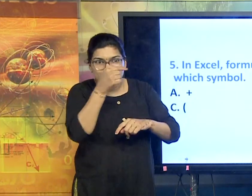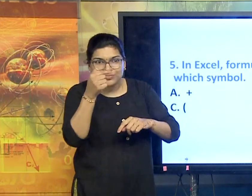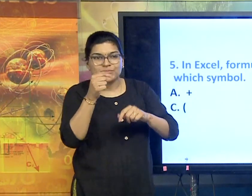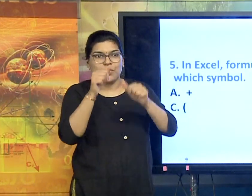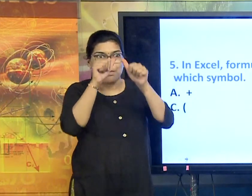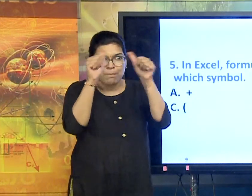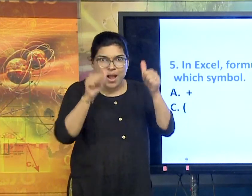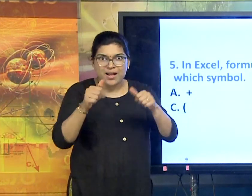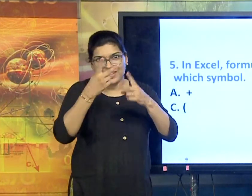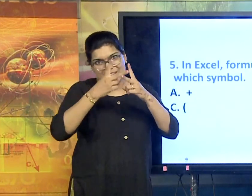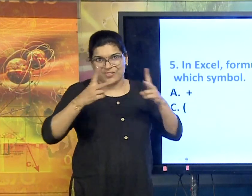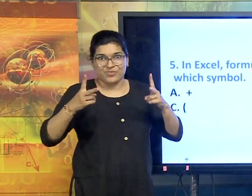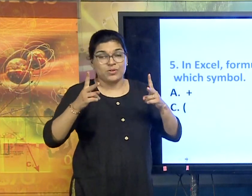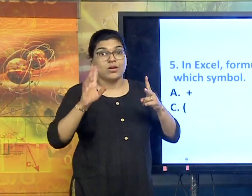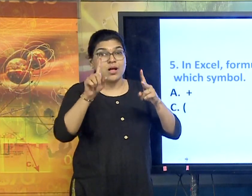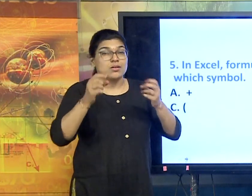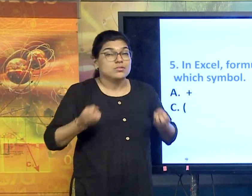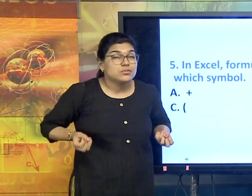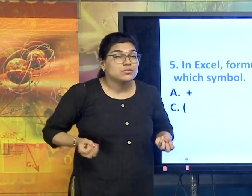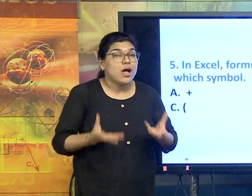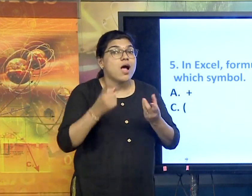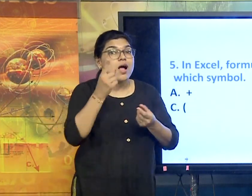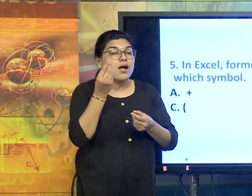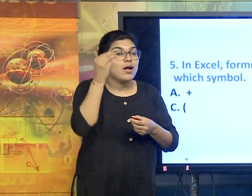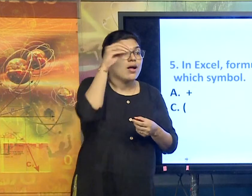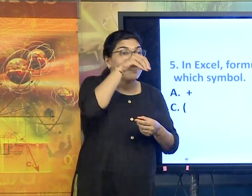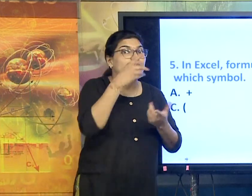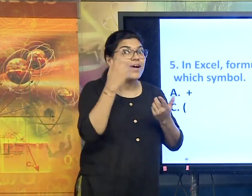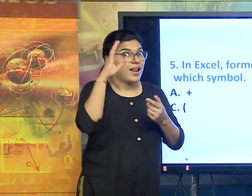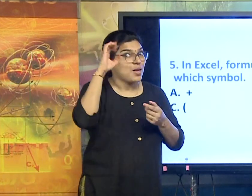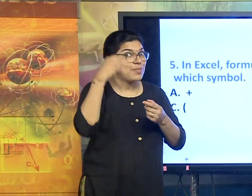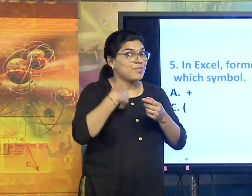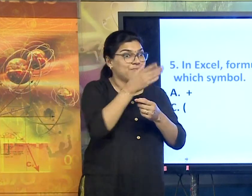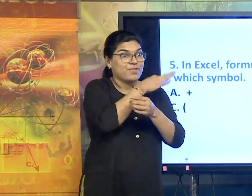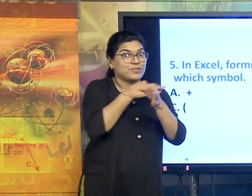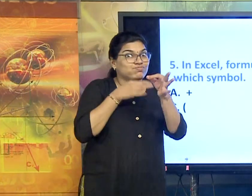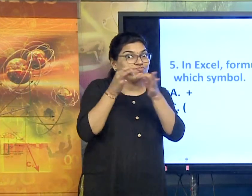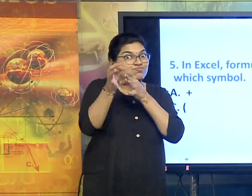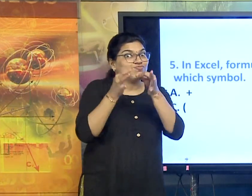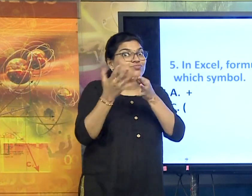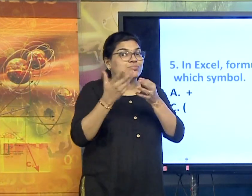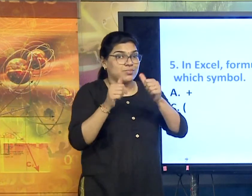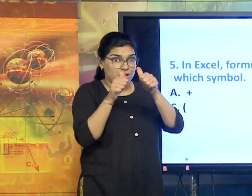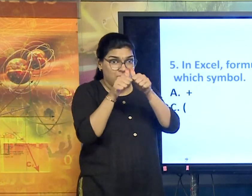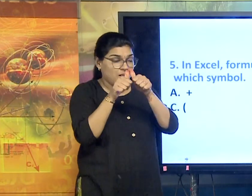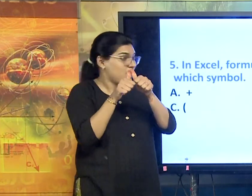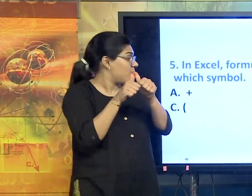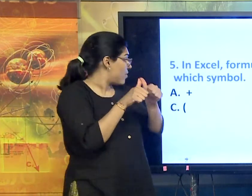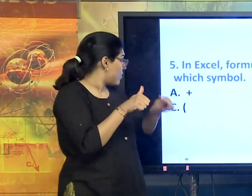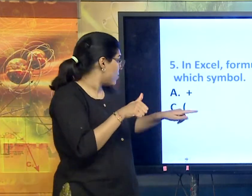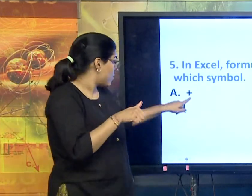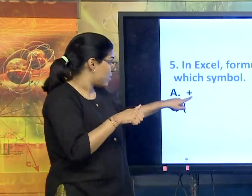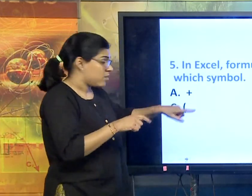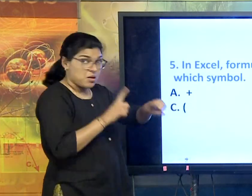whenever you use any formulas, then the formula begins with which symbol?